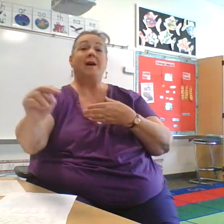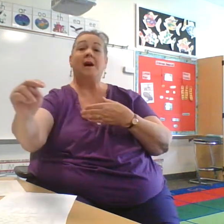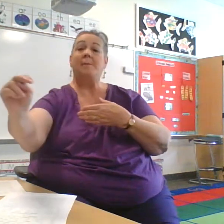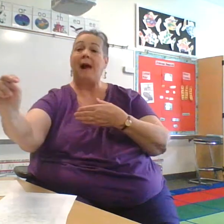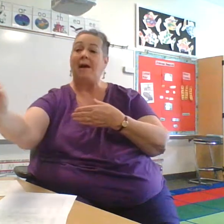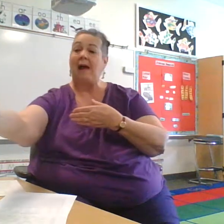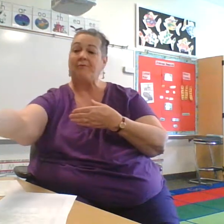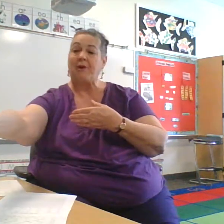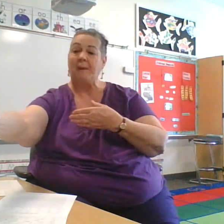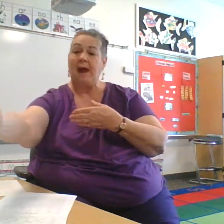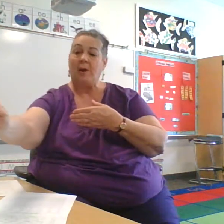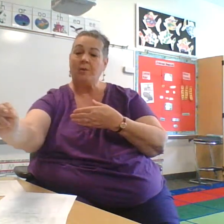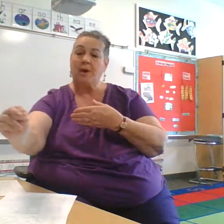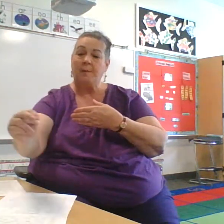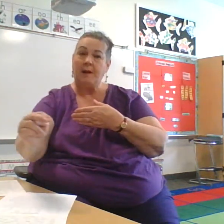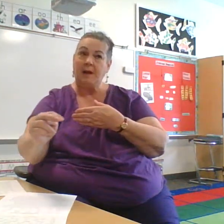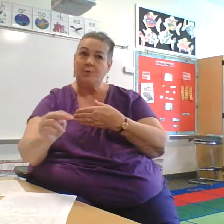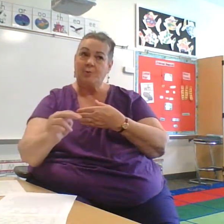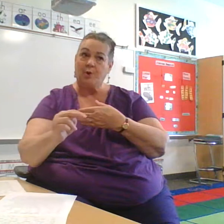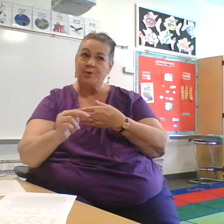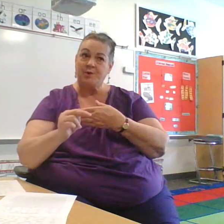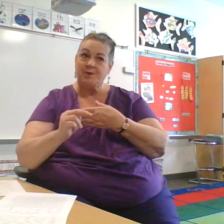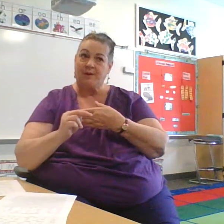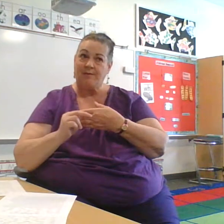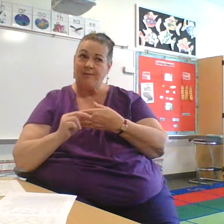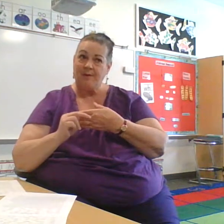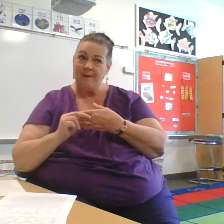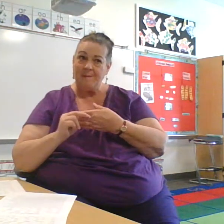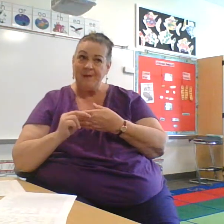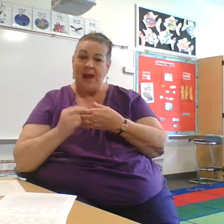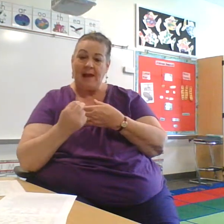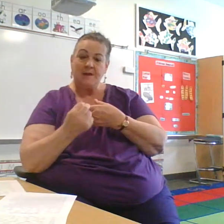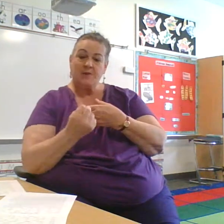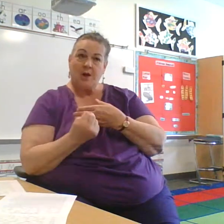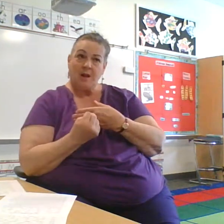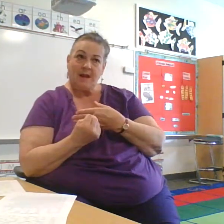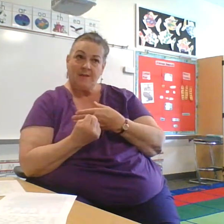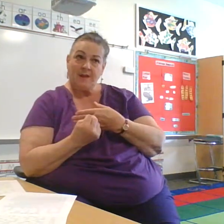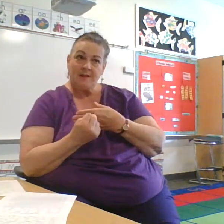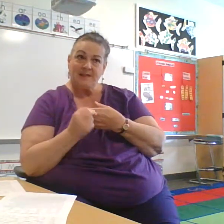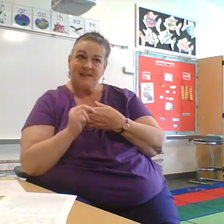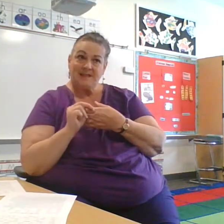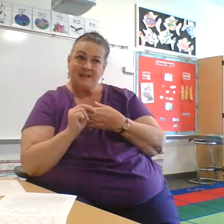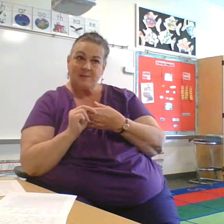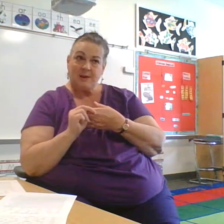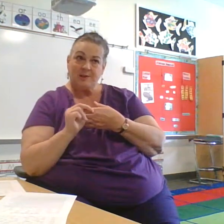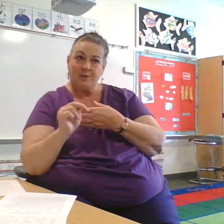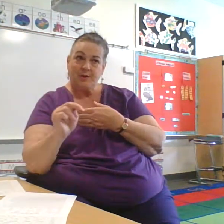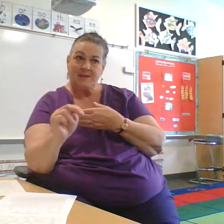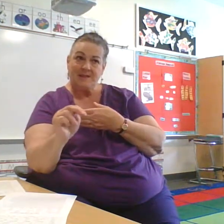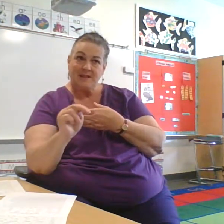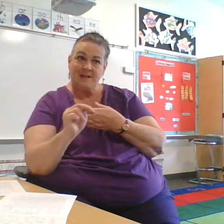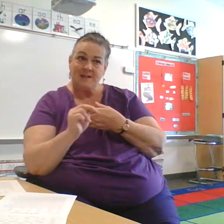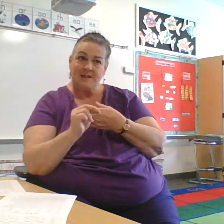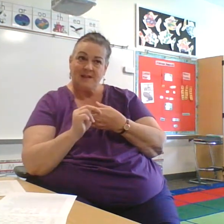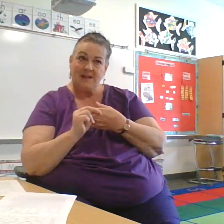Come from out, come in towards yourself. And it's not like this, it's this way so you can see that it's the end.